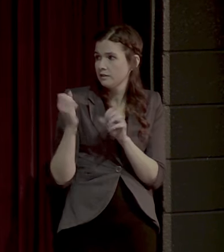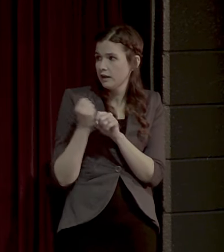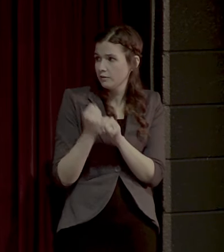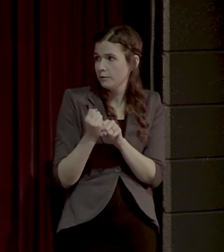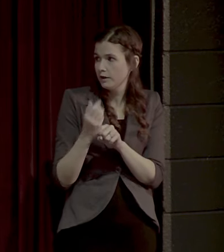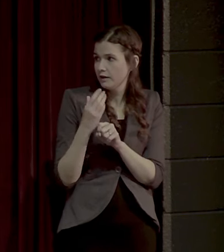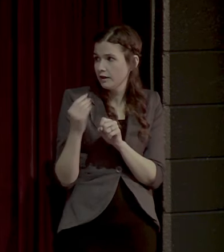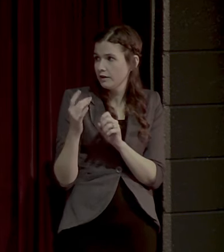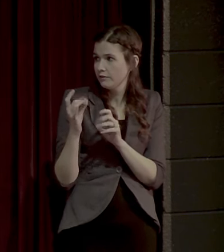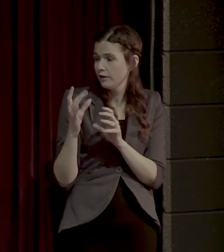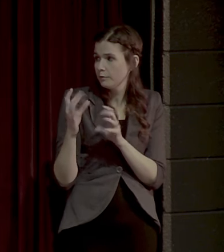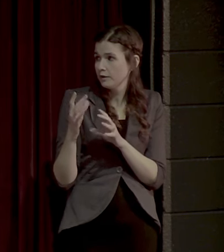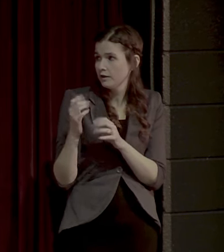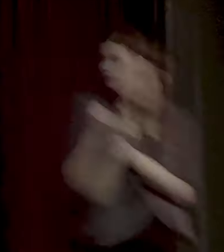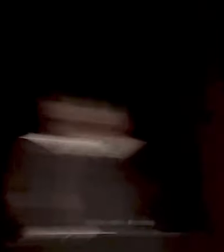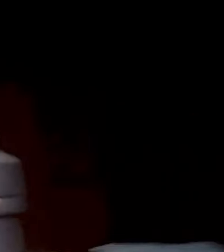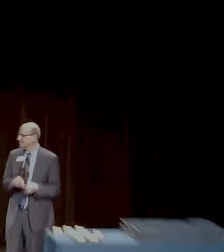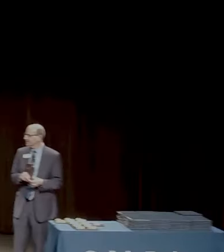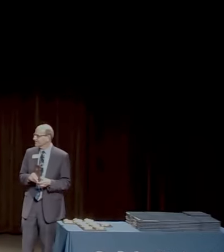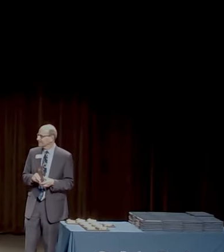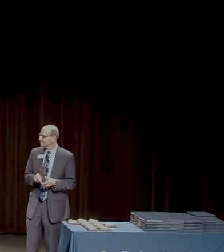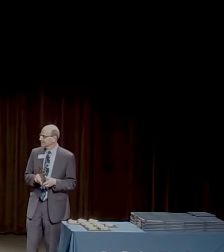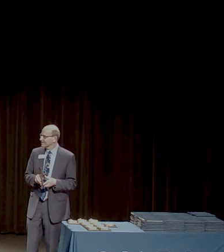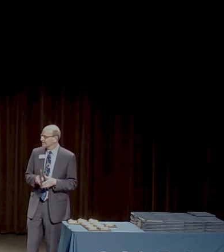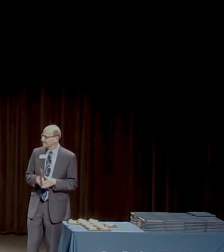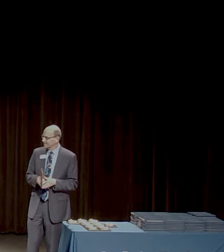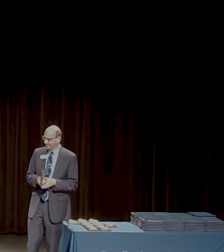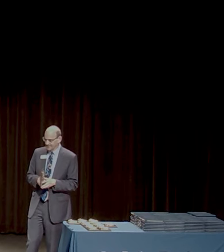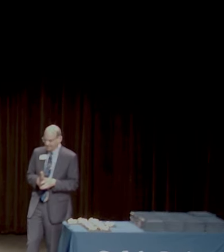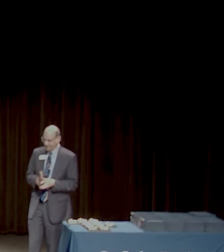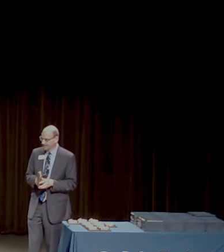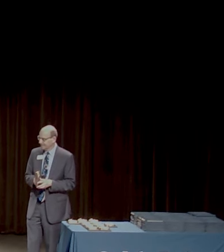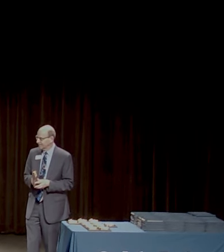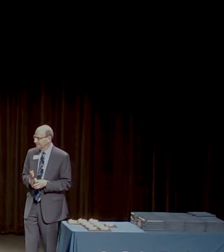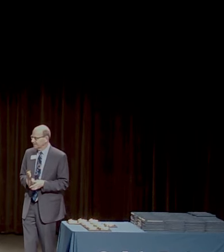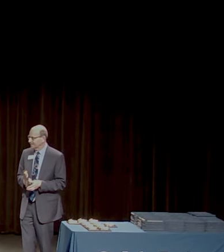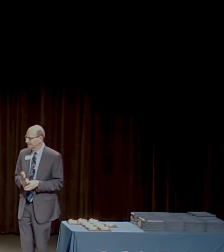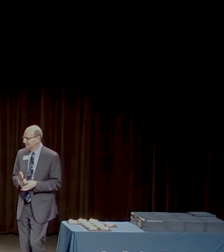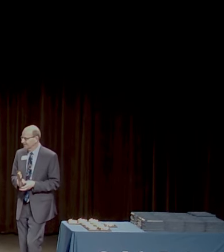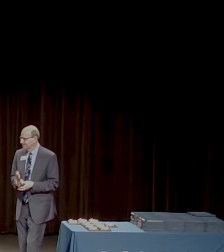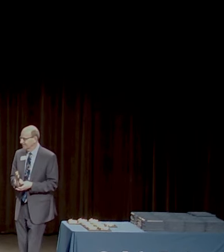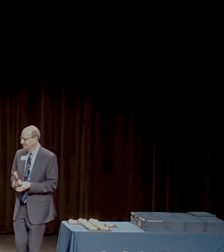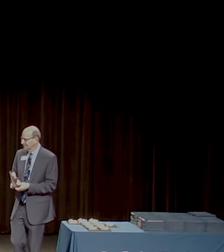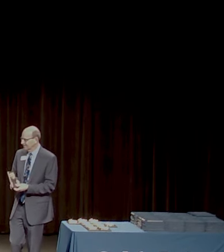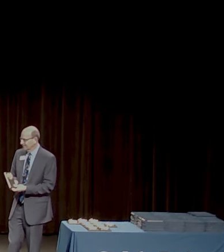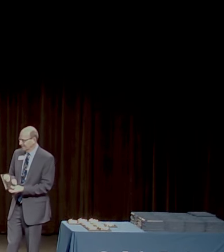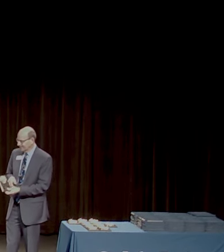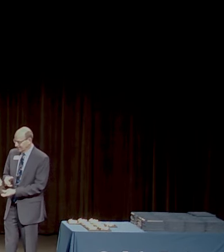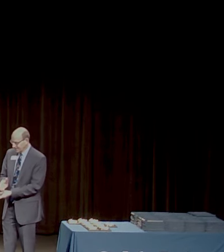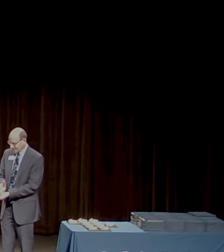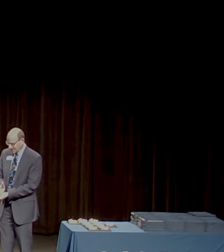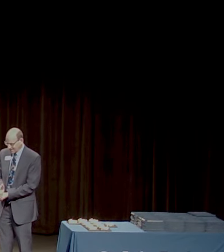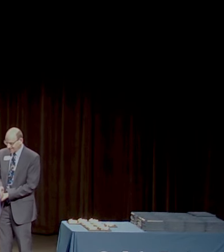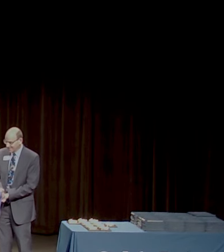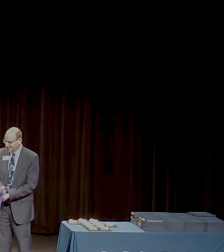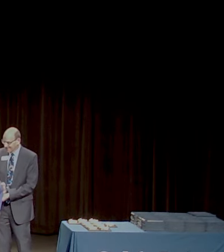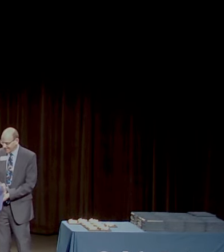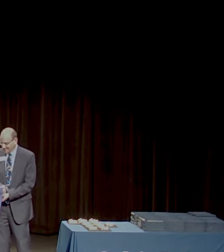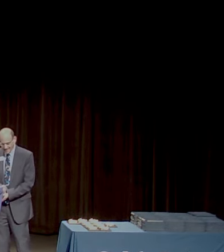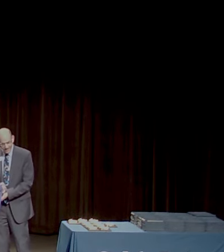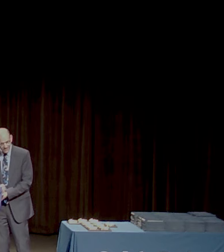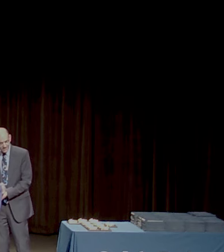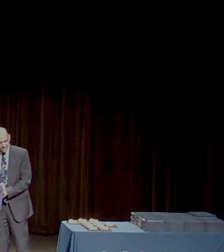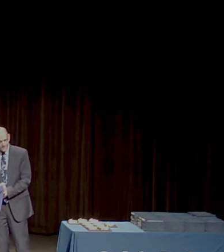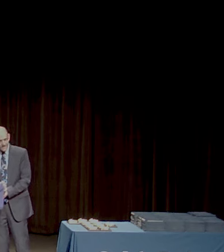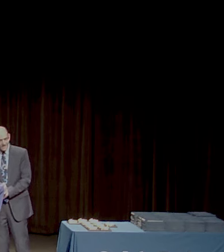She loves music and was active in singing the Star Spangled Banner at many athletic events, even while in uniform. She was a key performer in